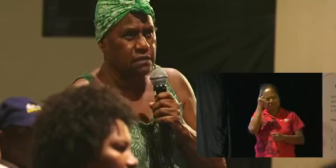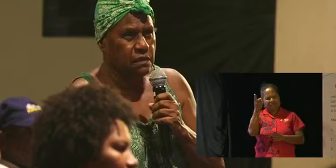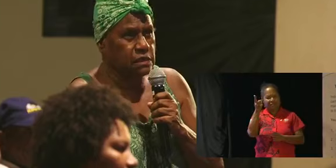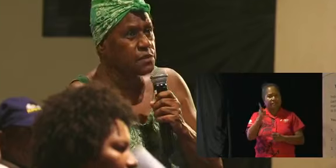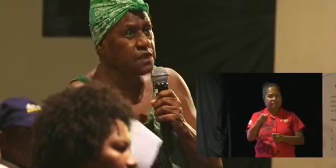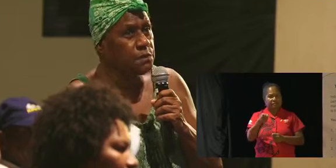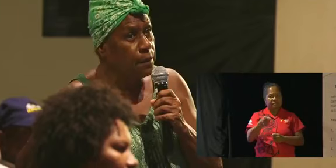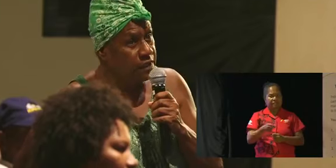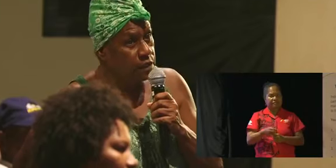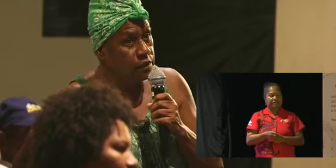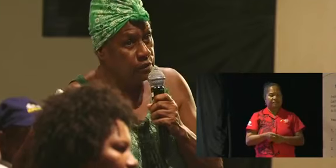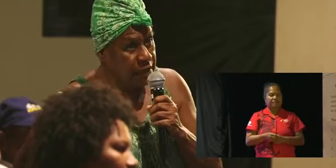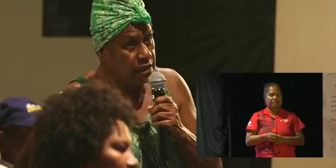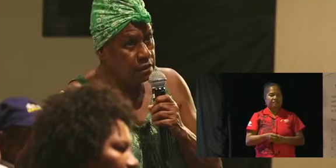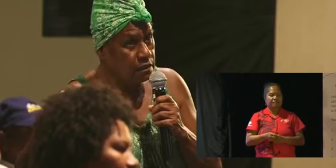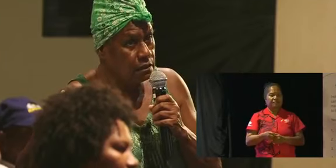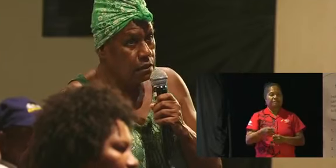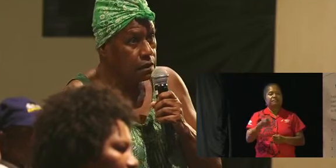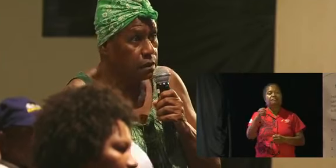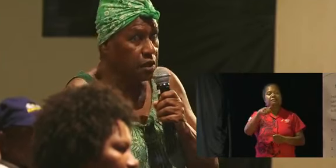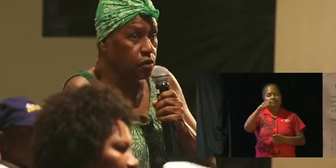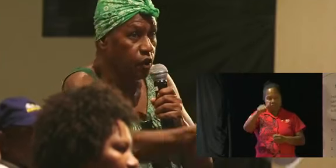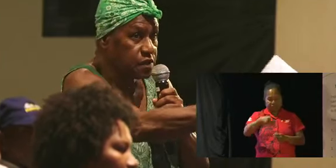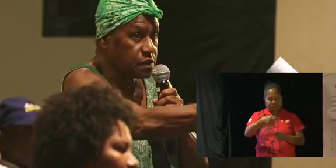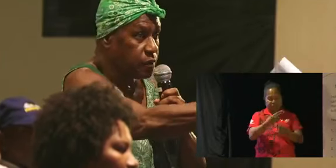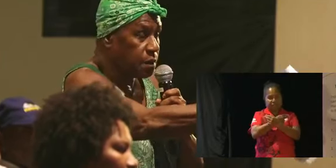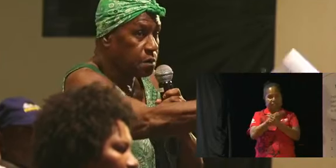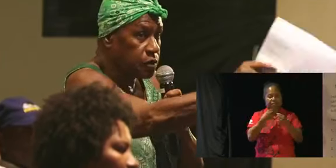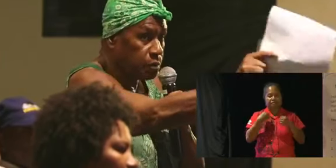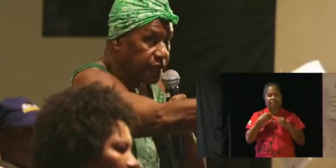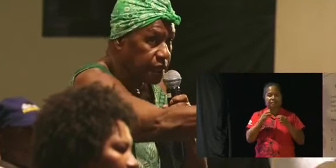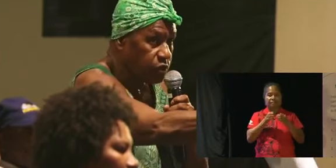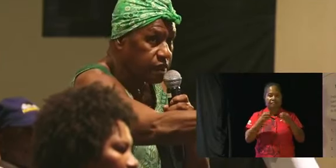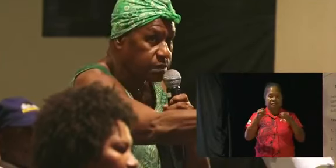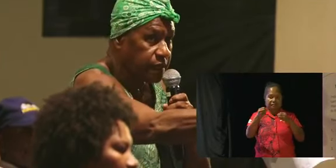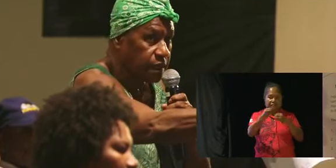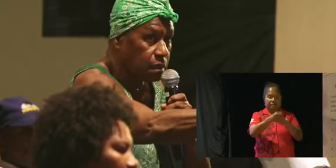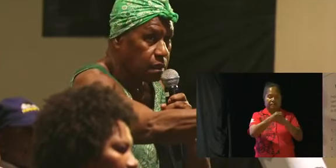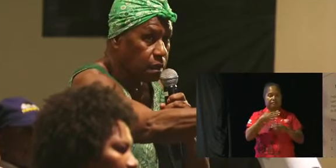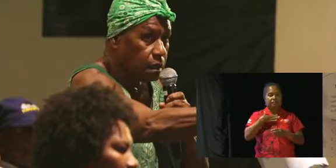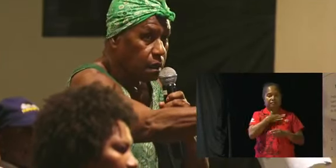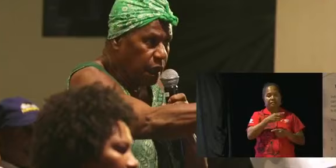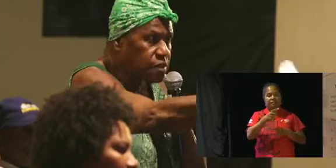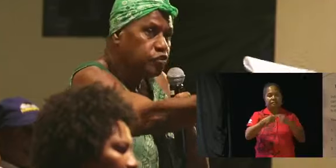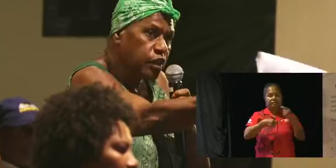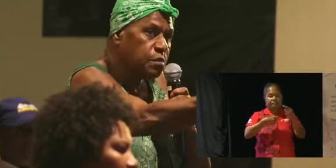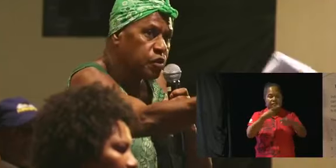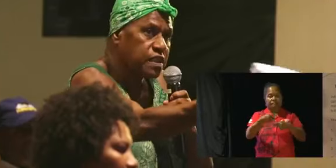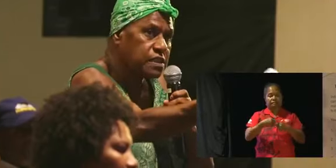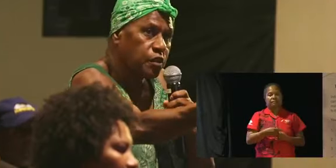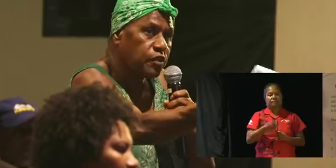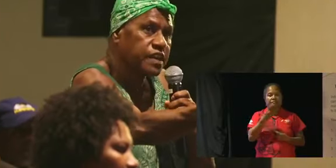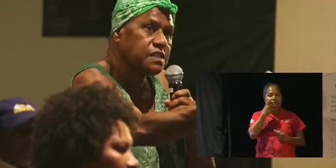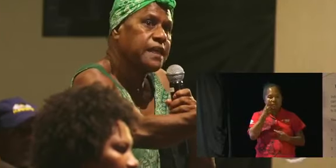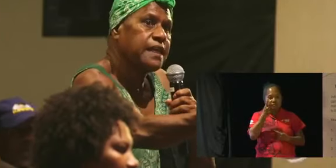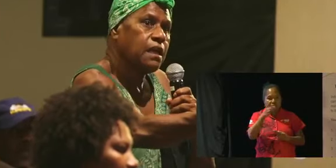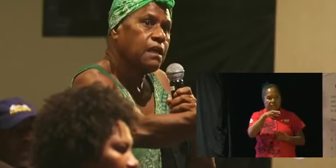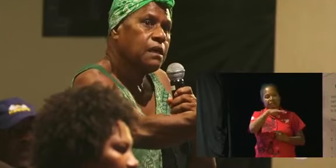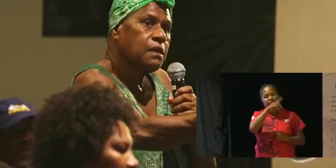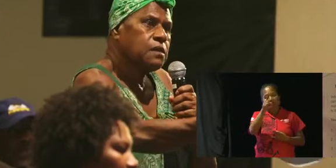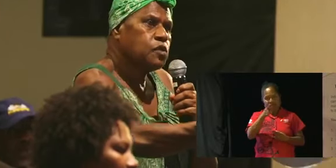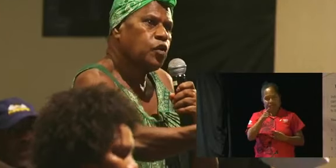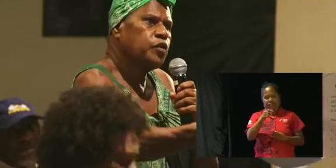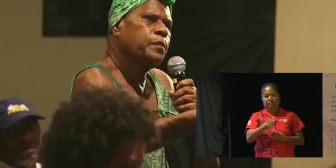But suppose semi applicable to me. Na mi glong office blongam na mi to me like you explain. Hemba so mi over something lo explain